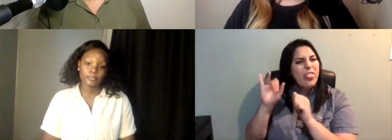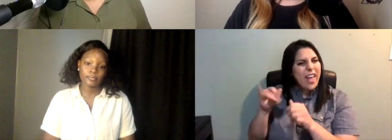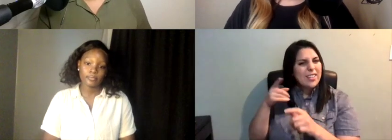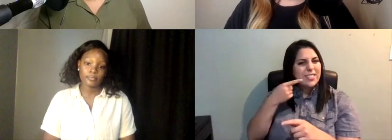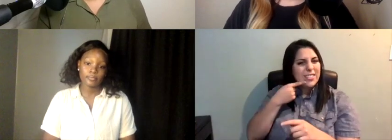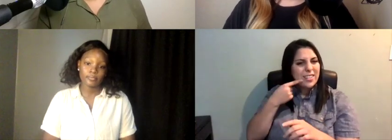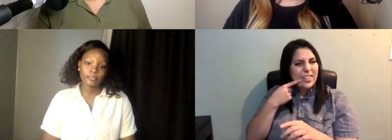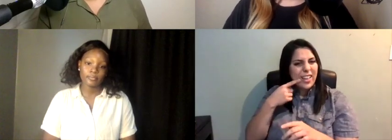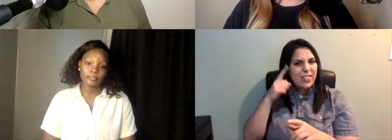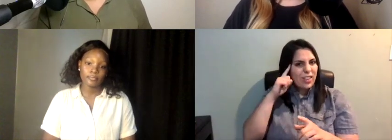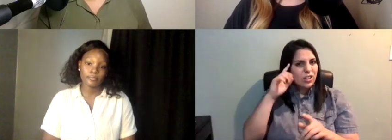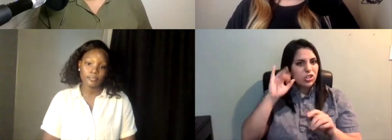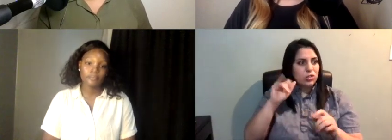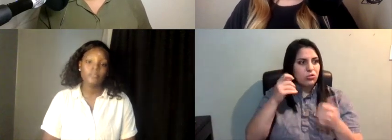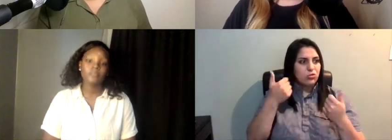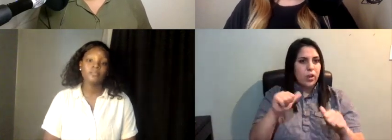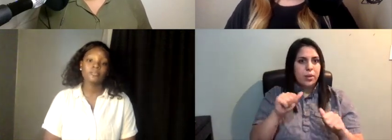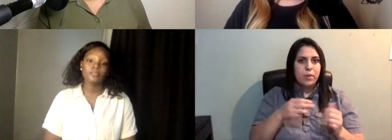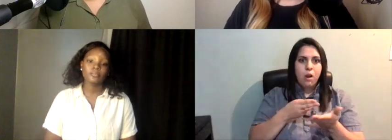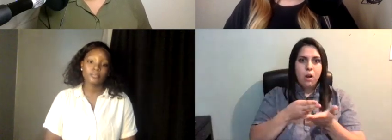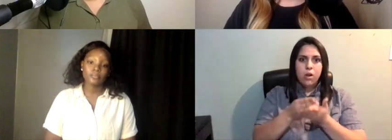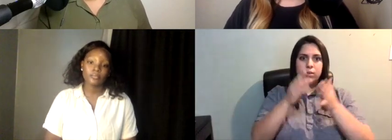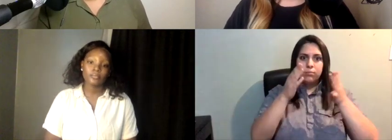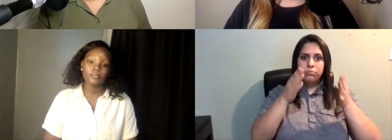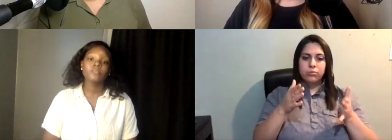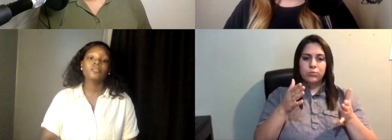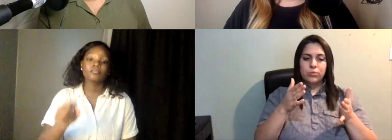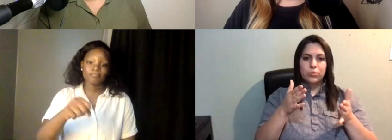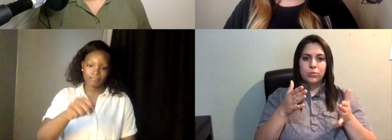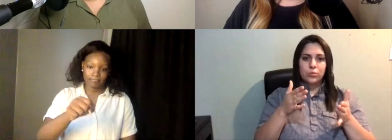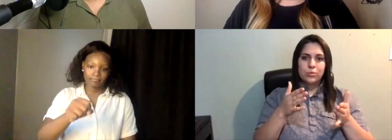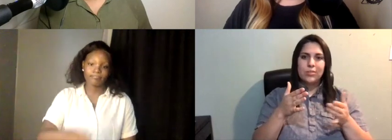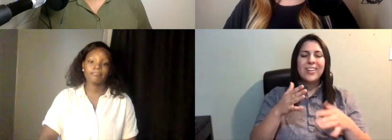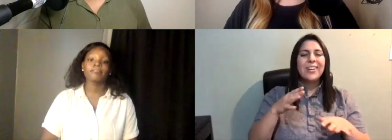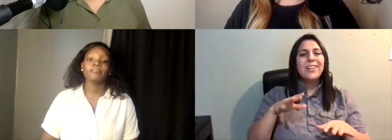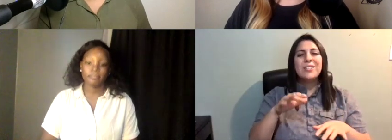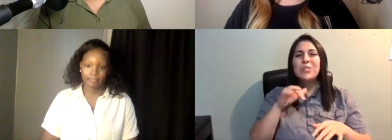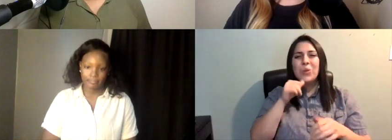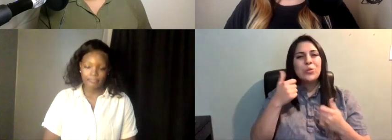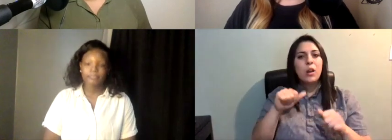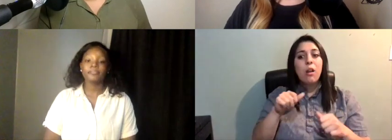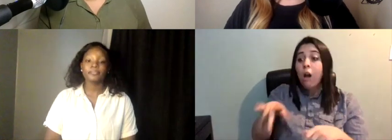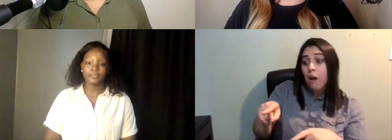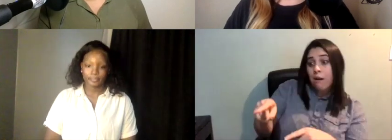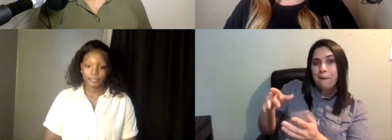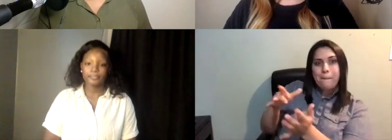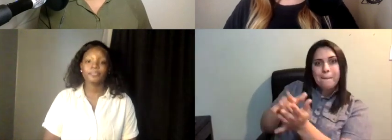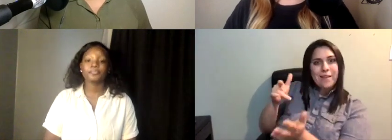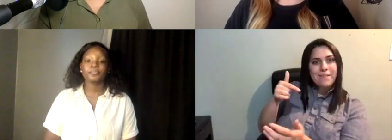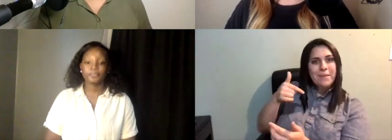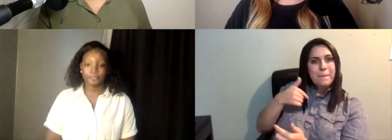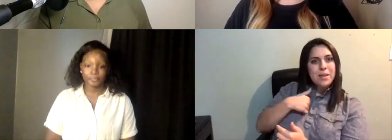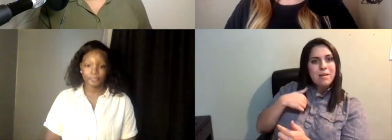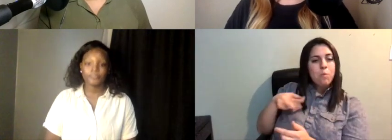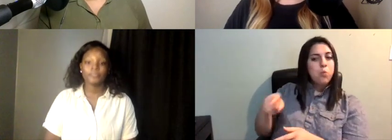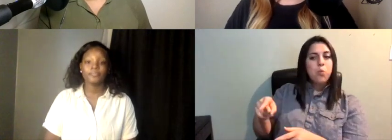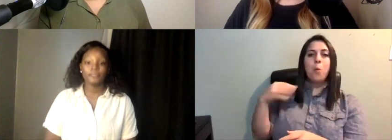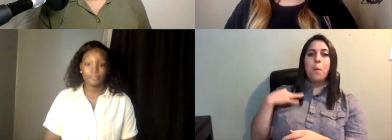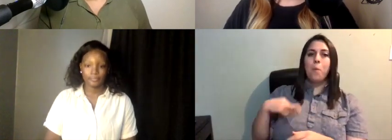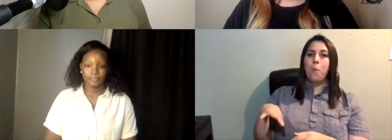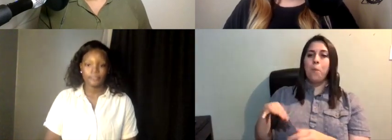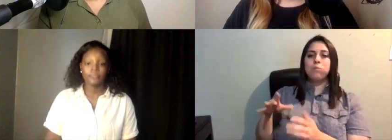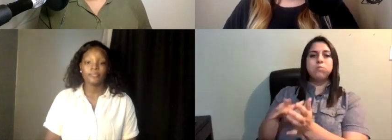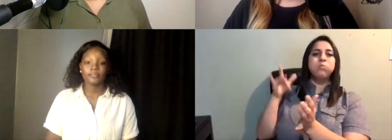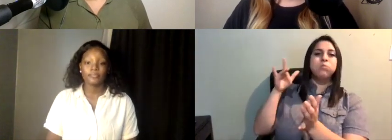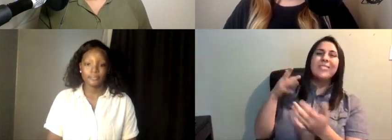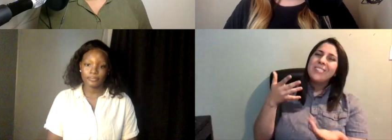don't always just go looking for people who can do something for you. You know, I think if you're going to network, see what other people